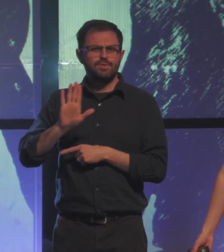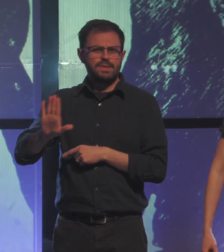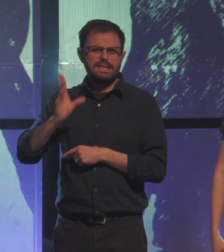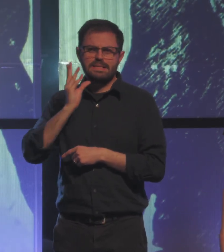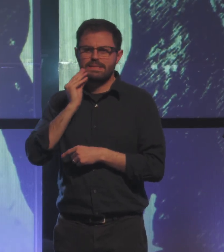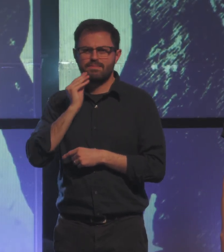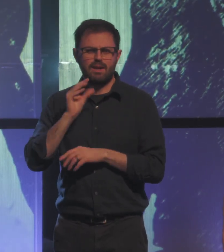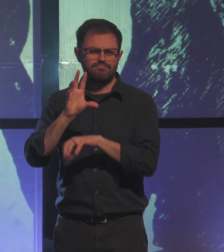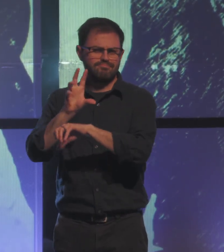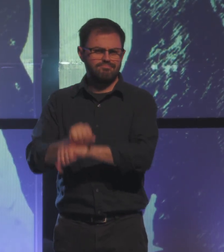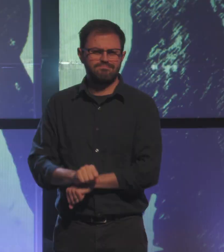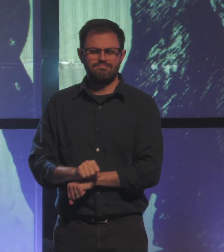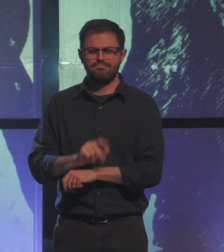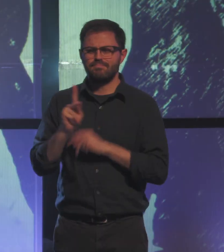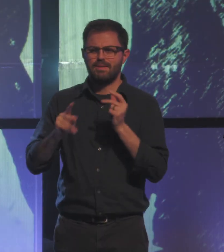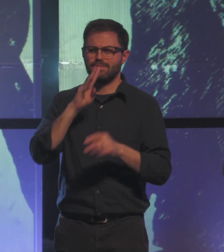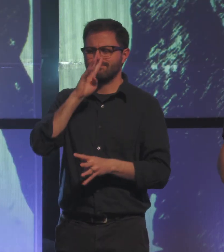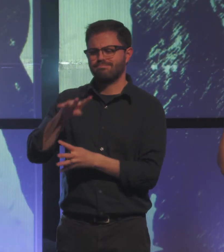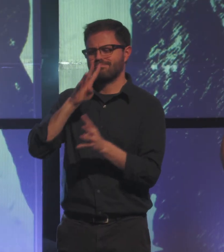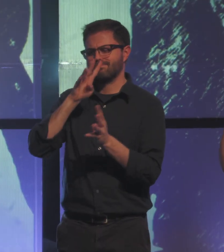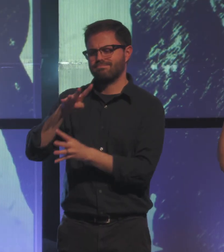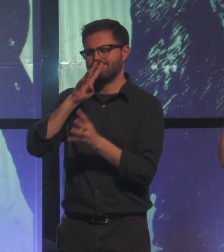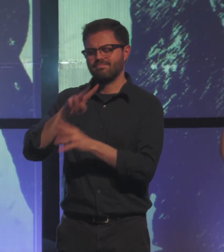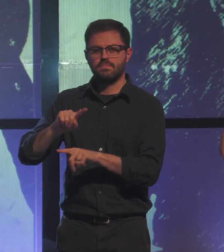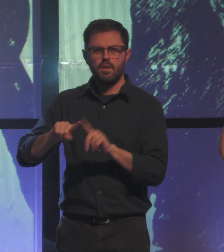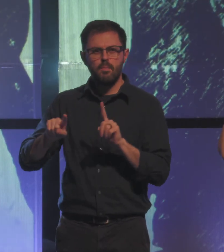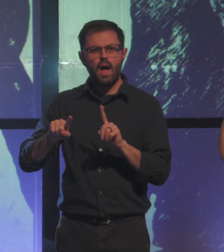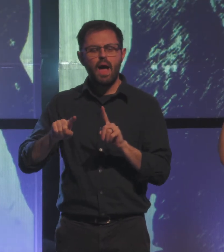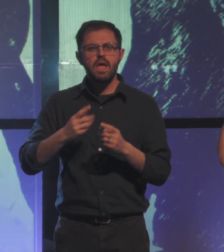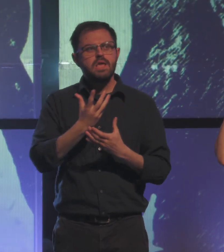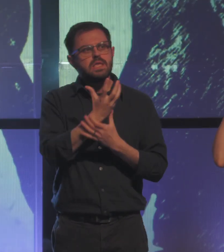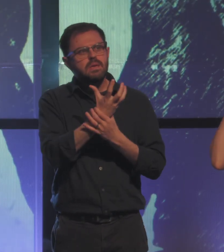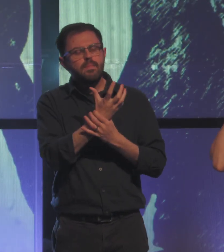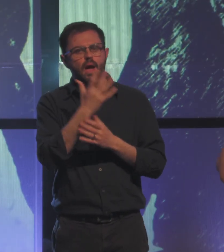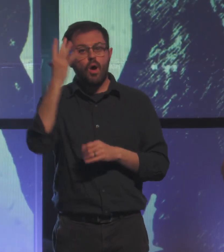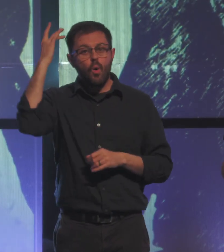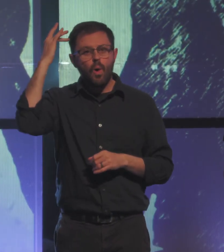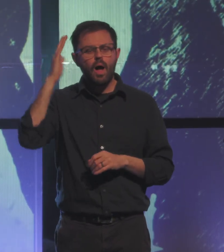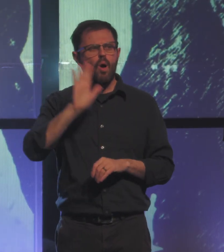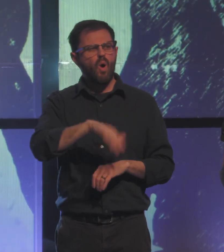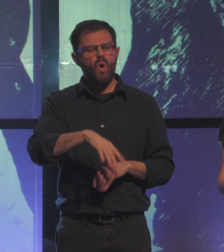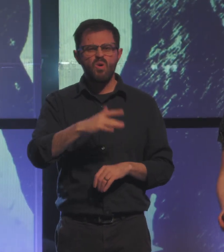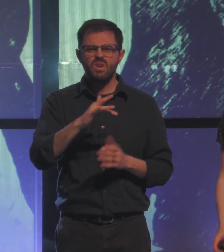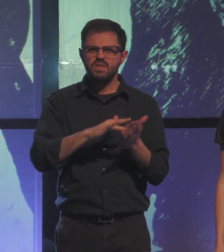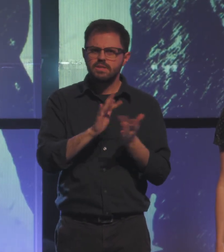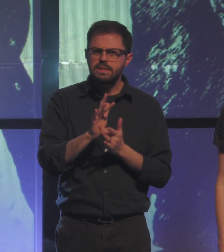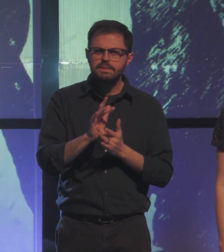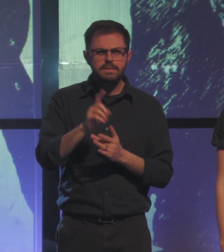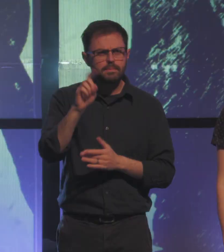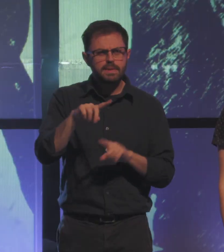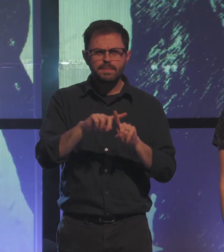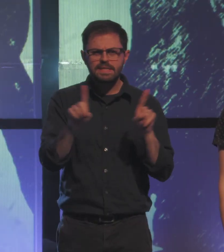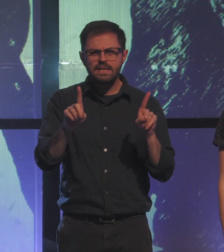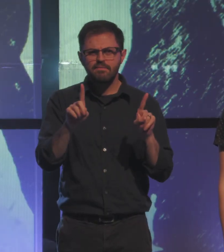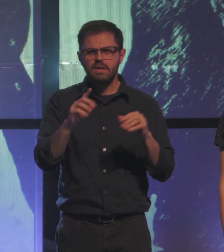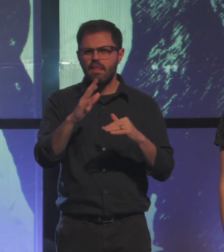not. But I can imagine that he begged because he knew, wow, this man has to be different.